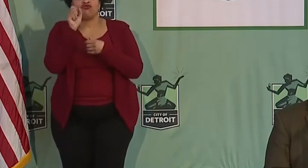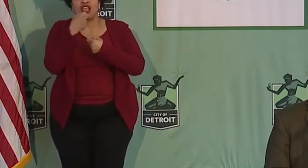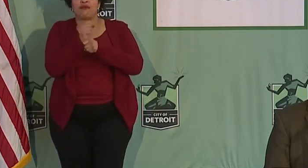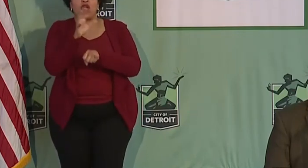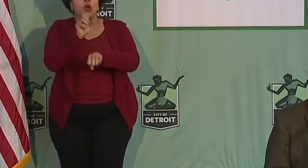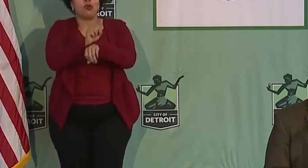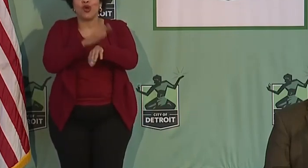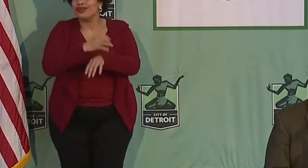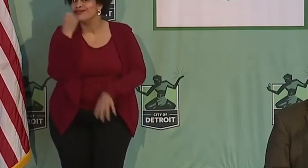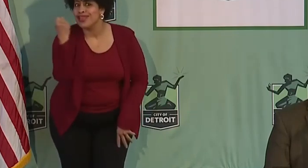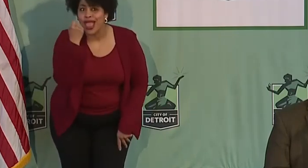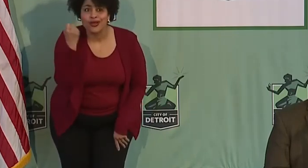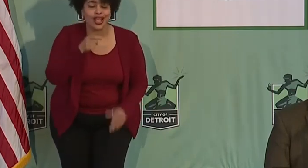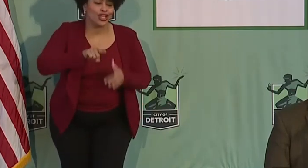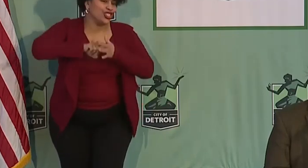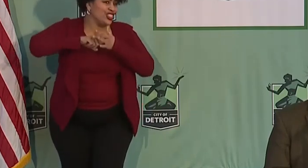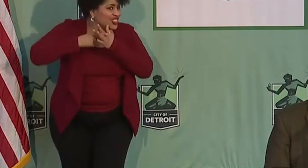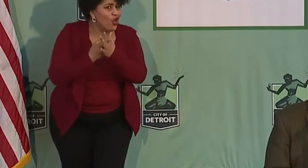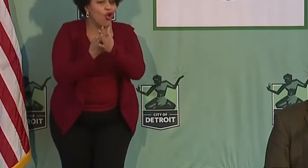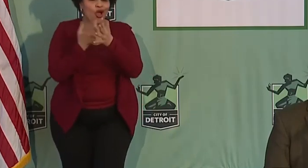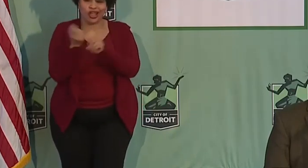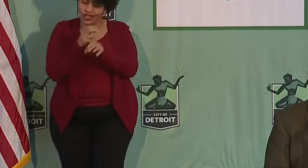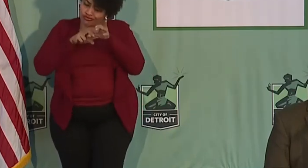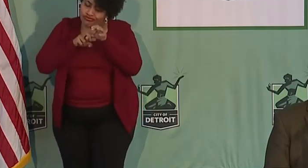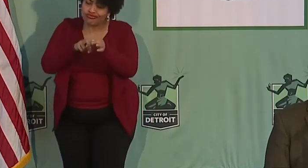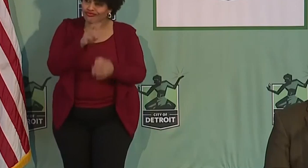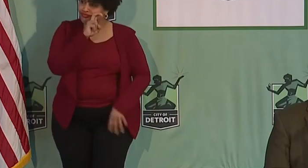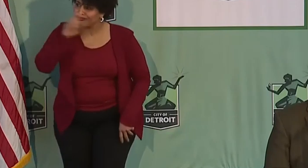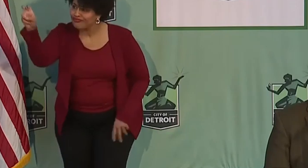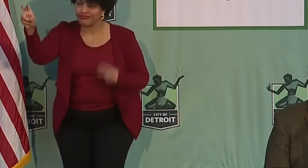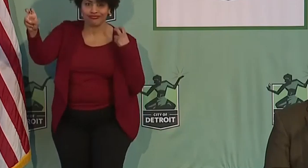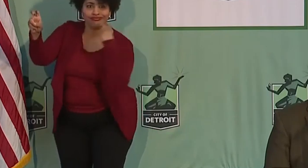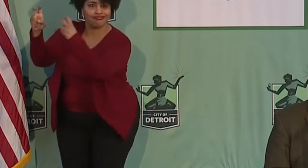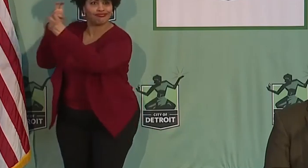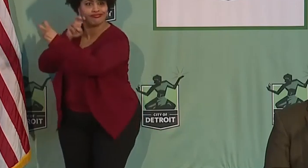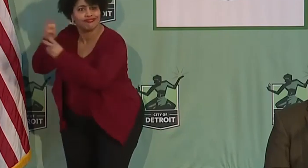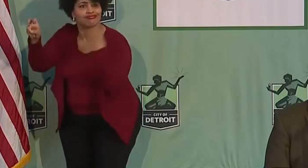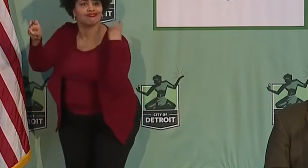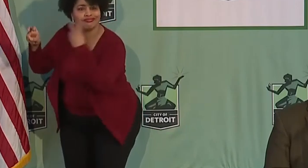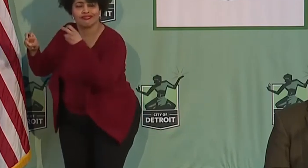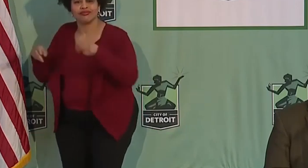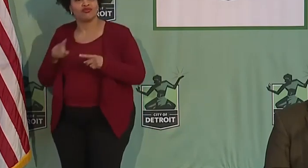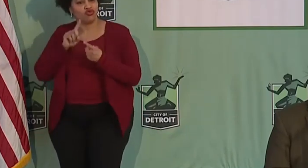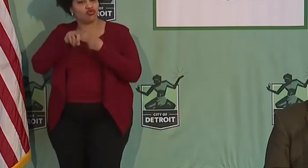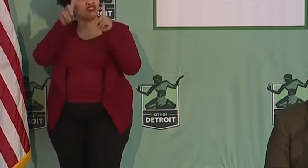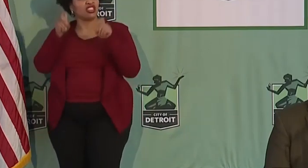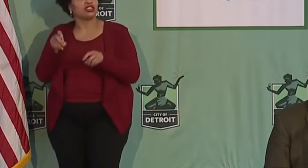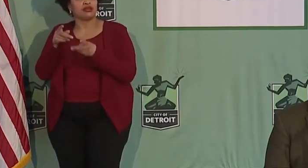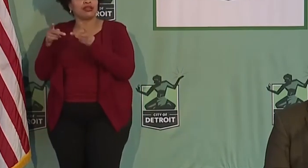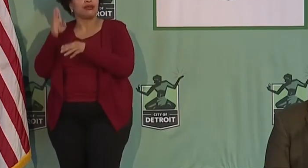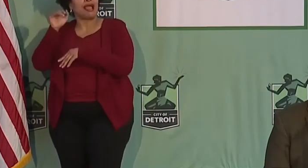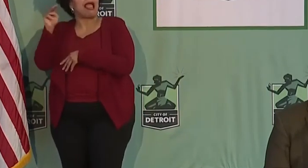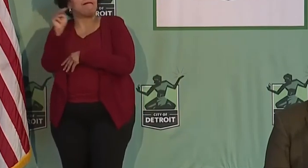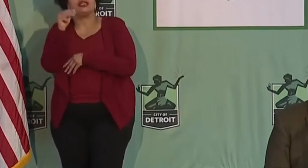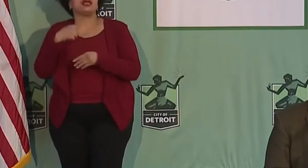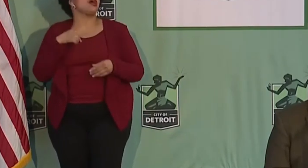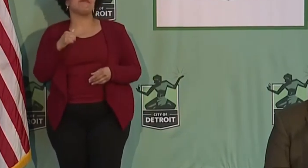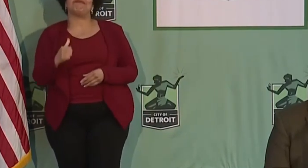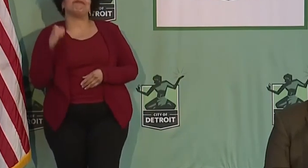appointments on Saturday and start getting rides to the testing sites by Monday. But I am not going to